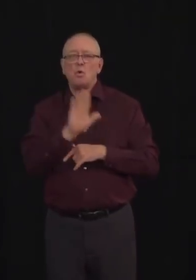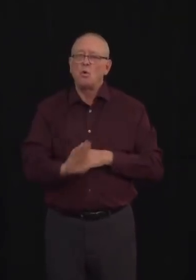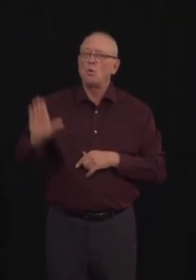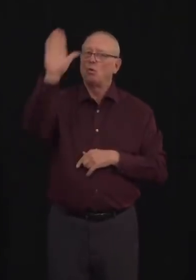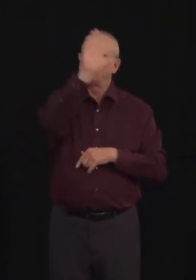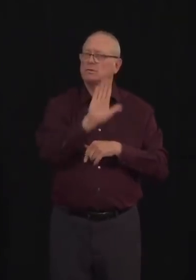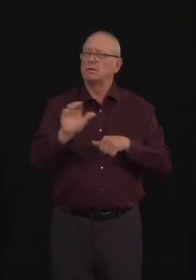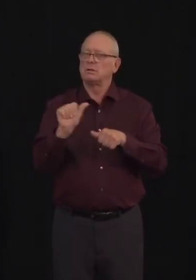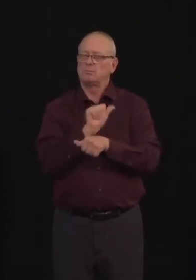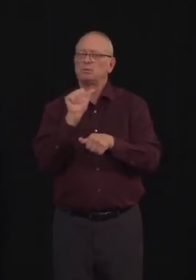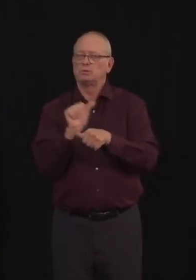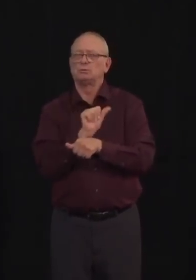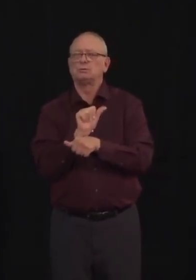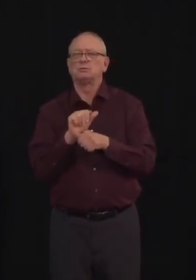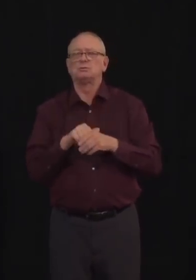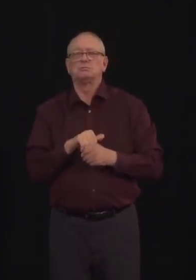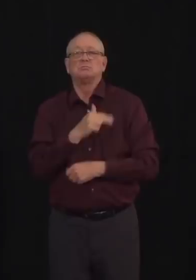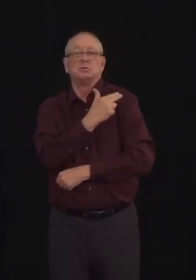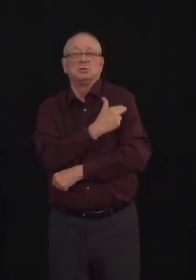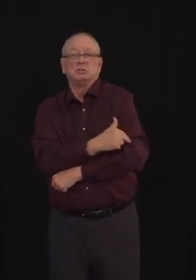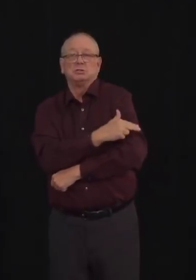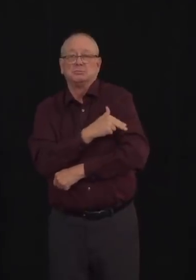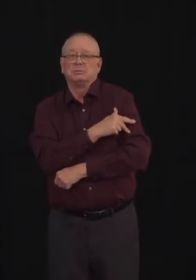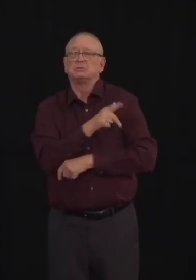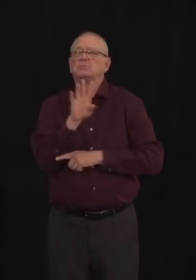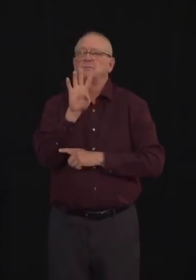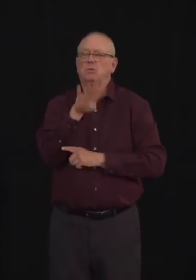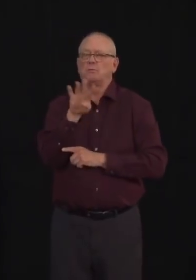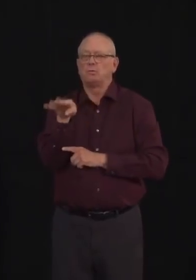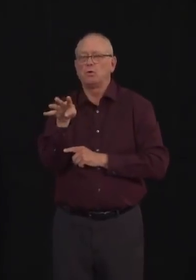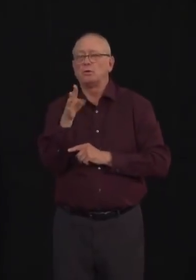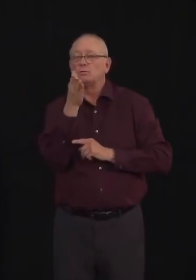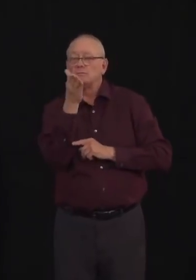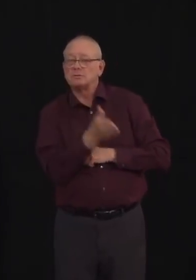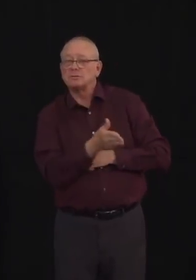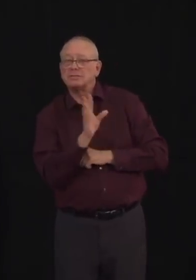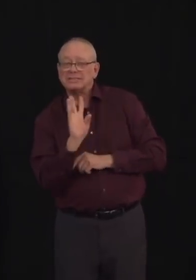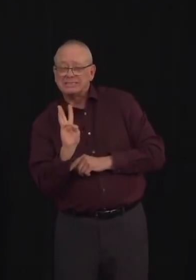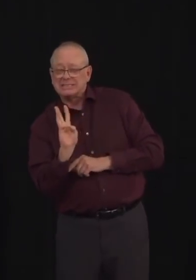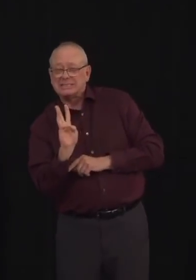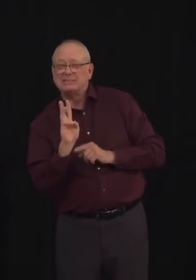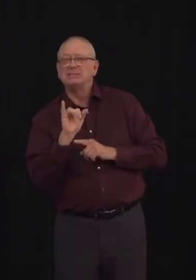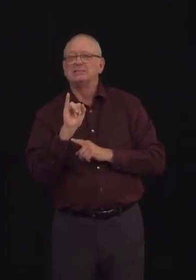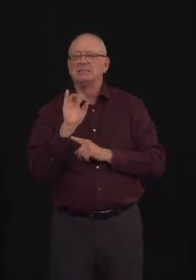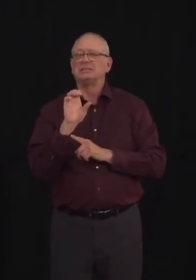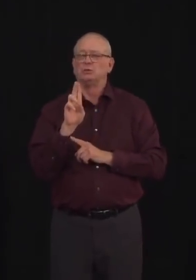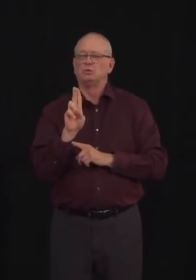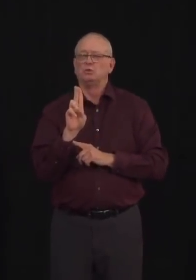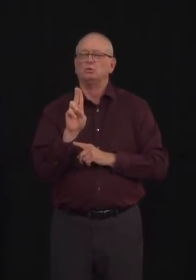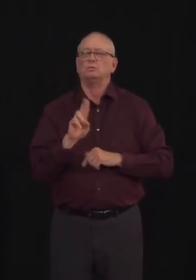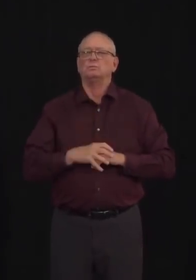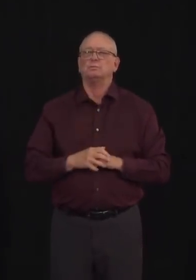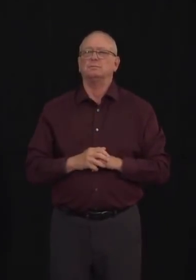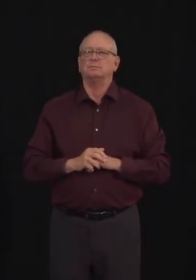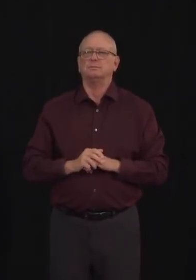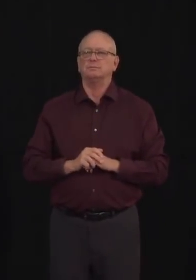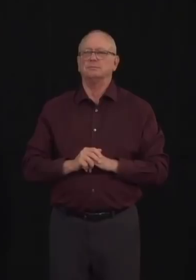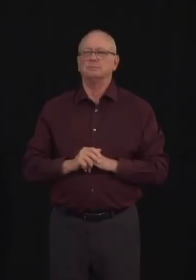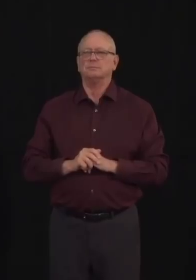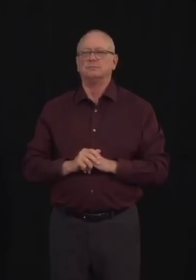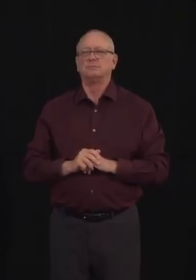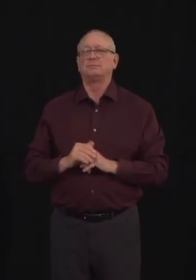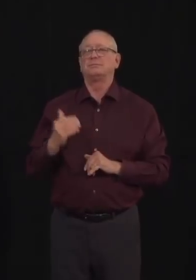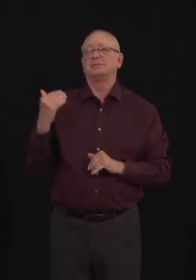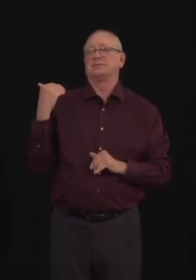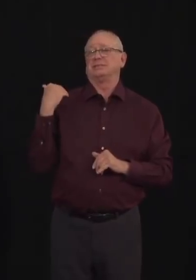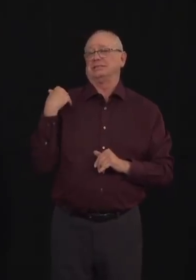Currently, 44 people are hospitalized with COVID-19, with 6 of these in ICUs. Since Saturday's update, we have